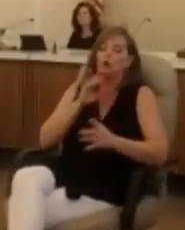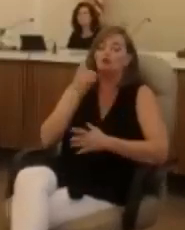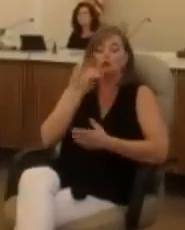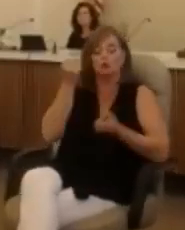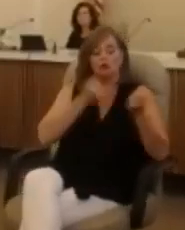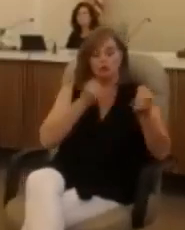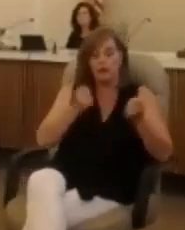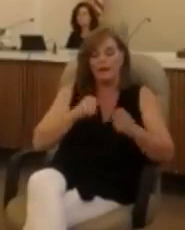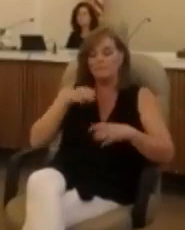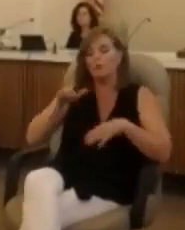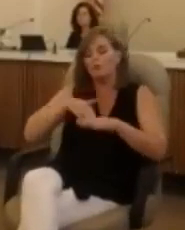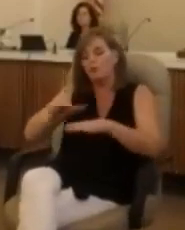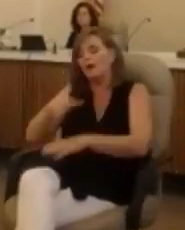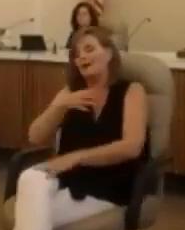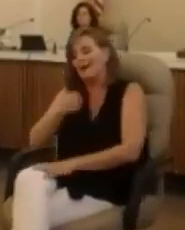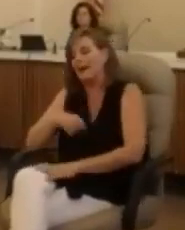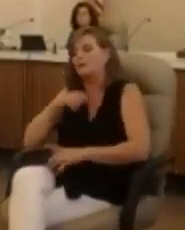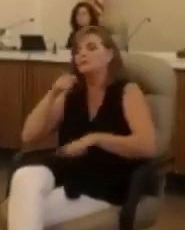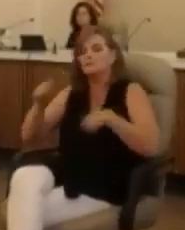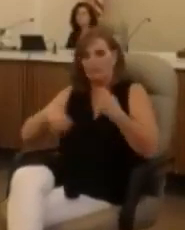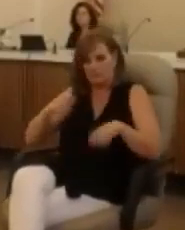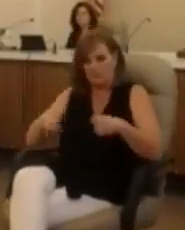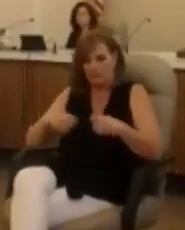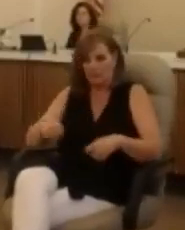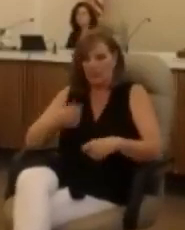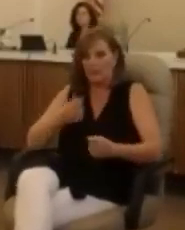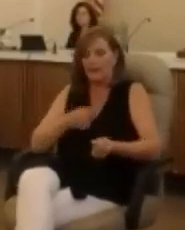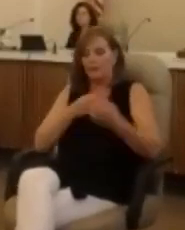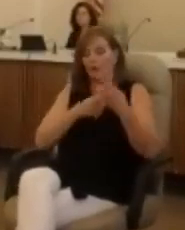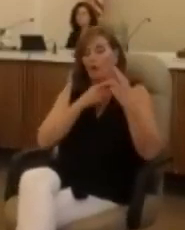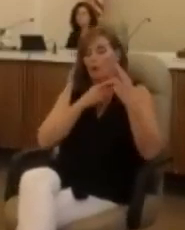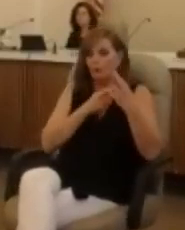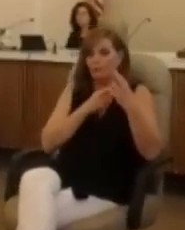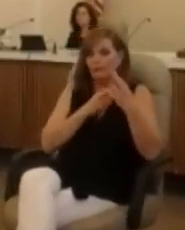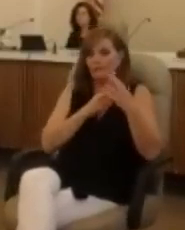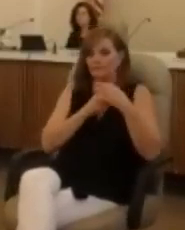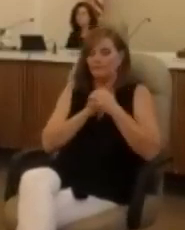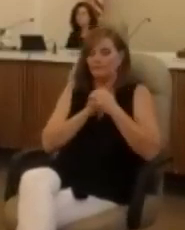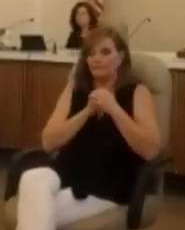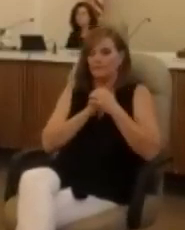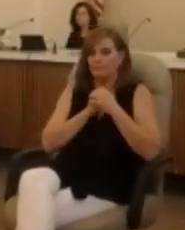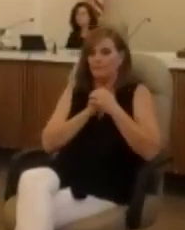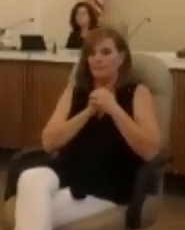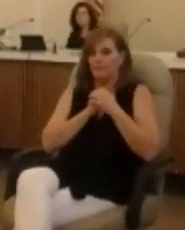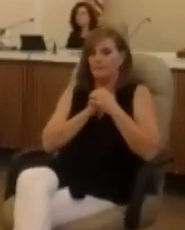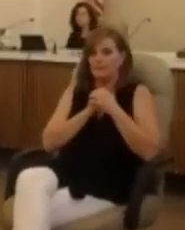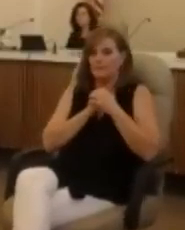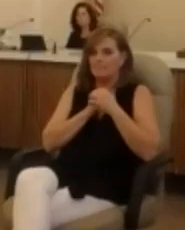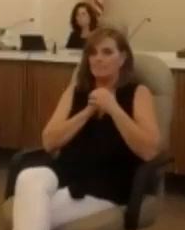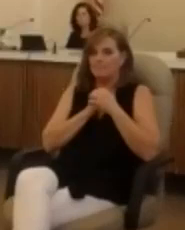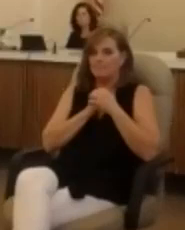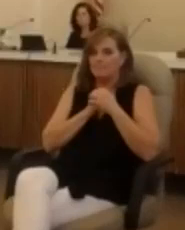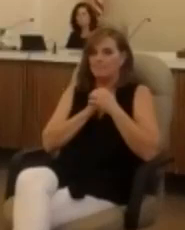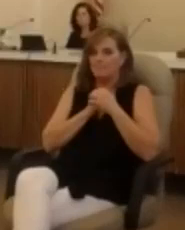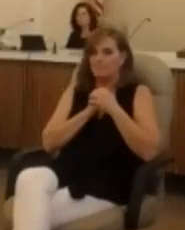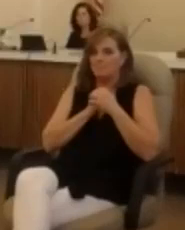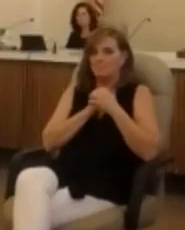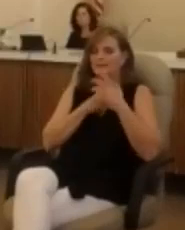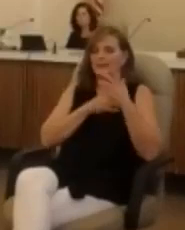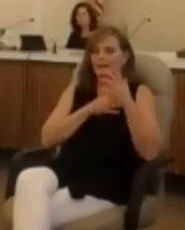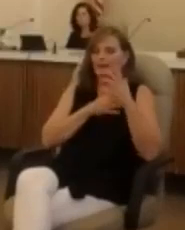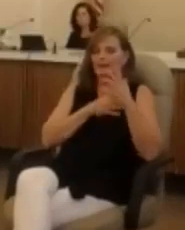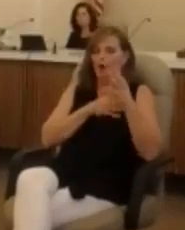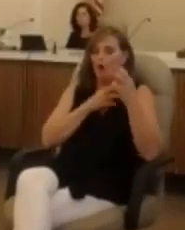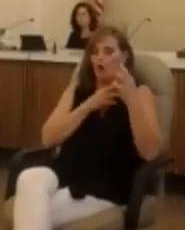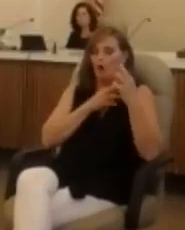bicycles. And hopefully, you know, I know this sounds opposite, but hopefully with